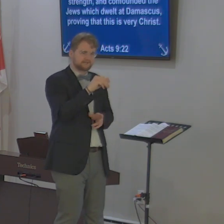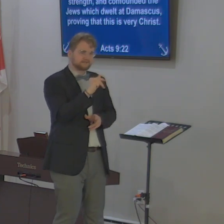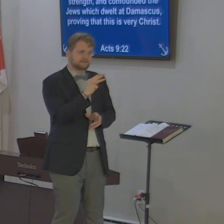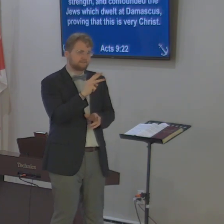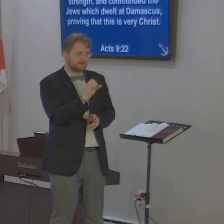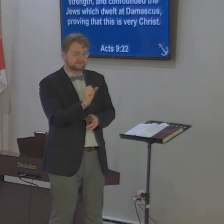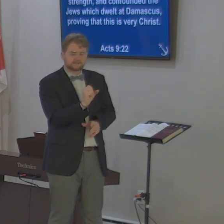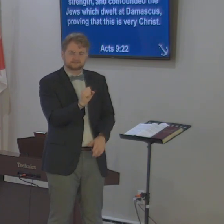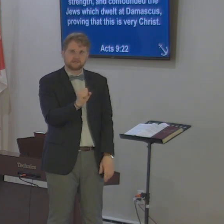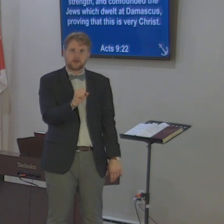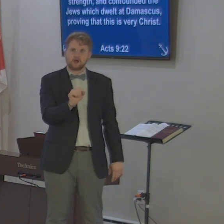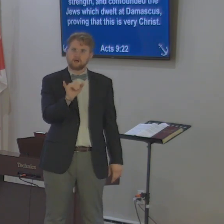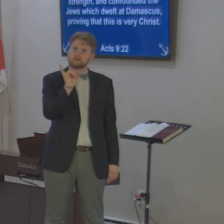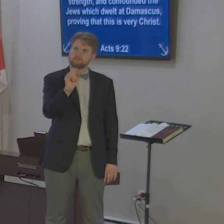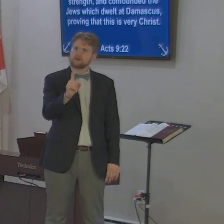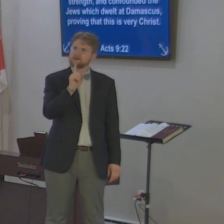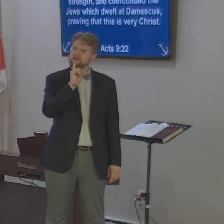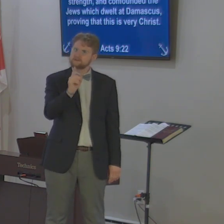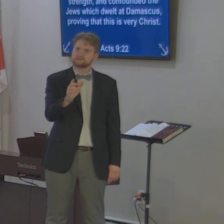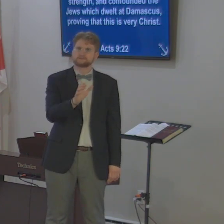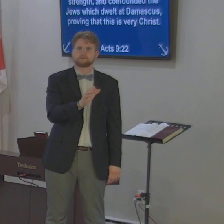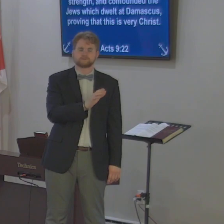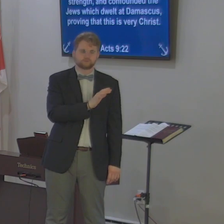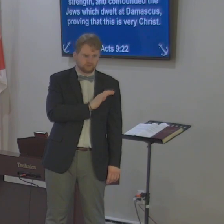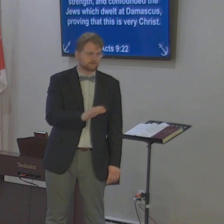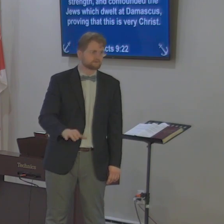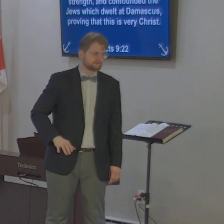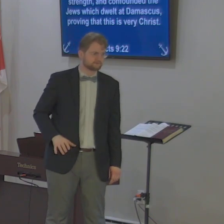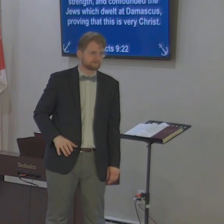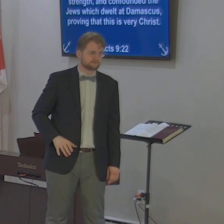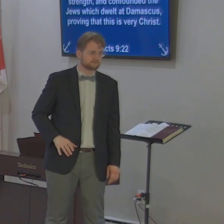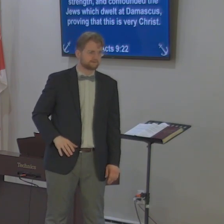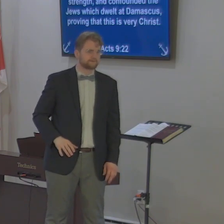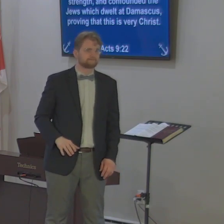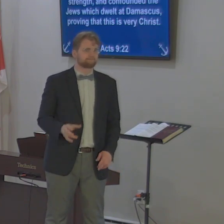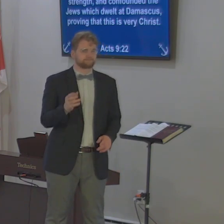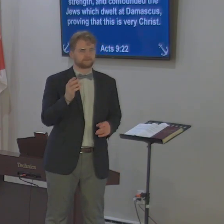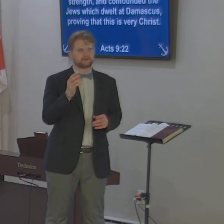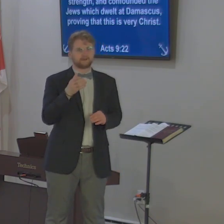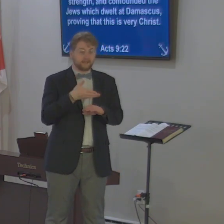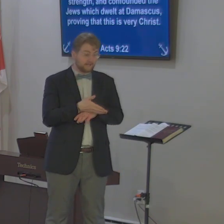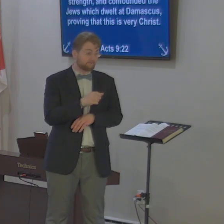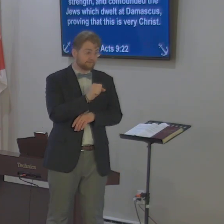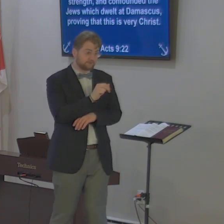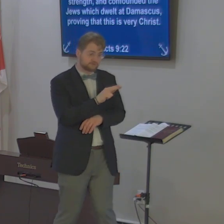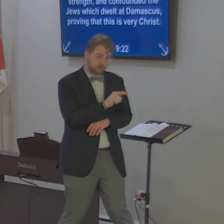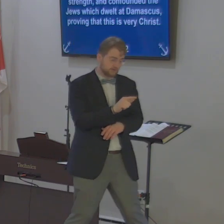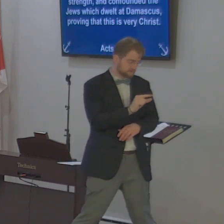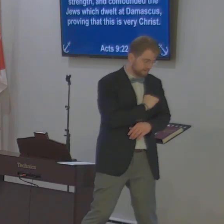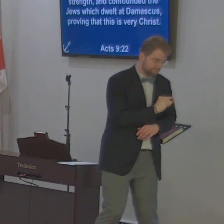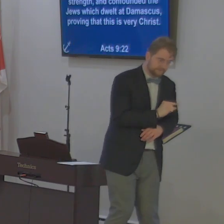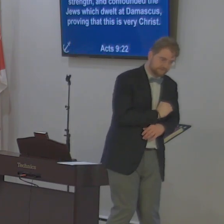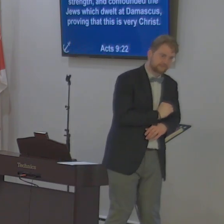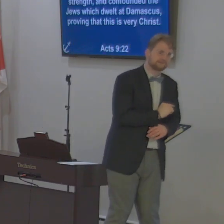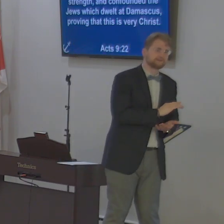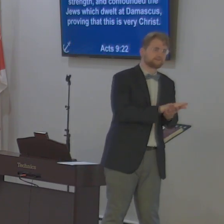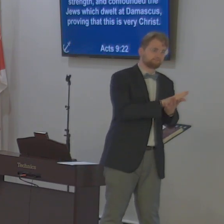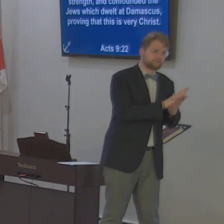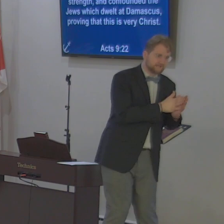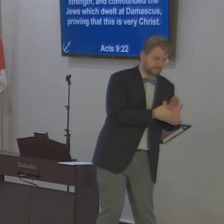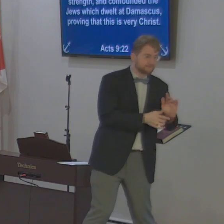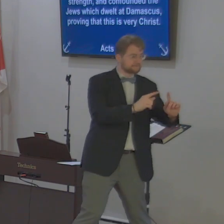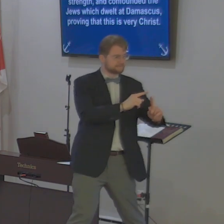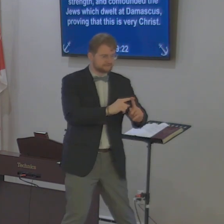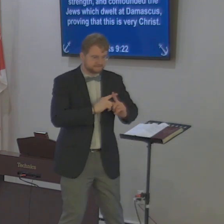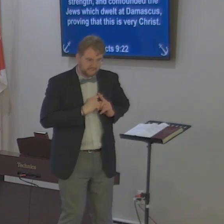the very Christ. After Saul's conviction, it brought him to his conversion. He knew that his message